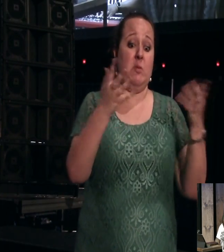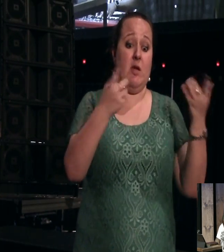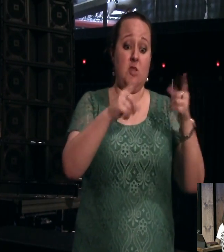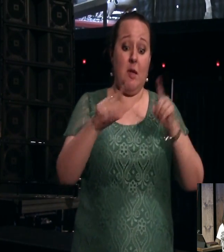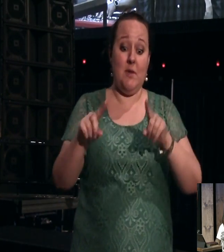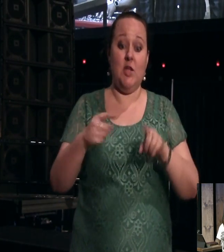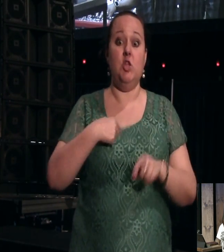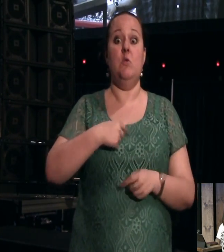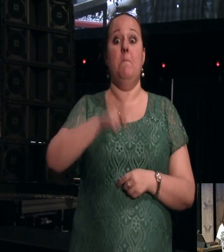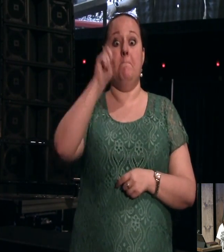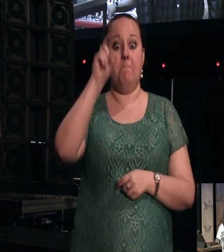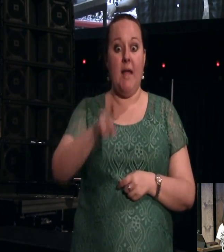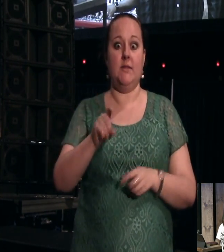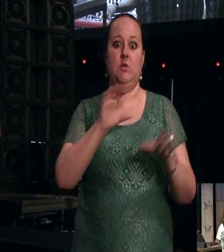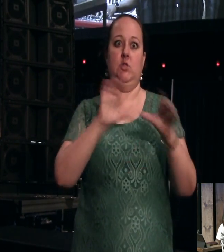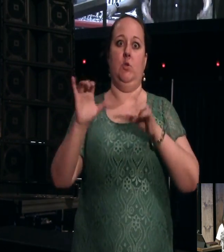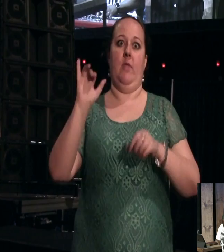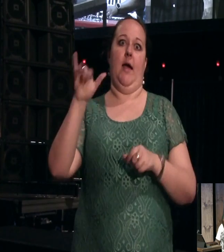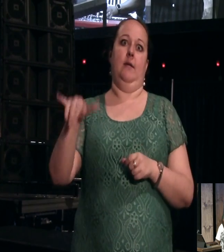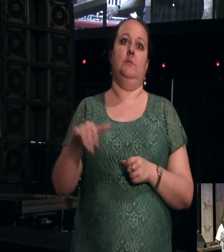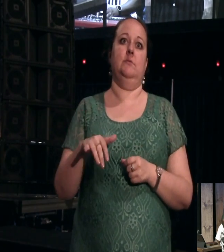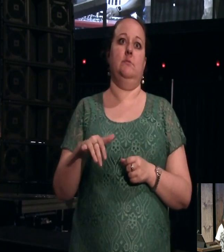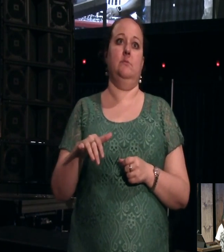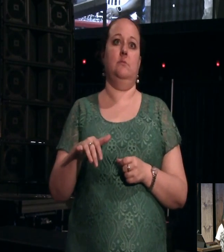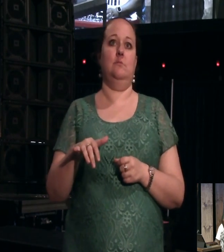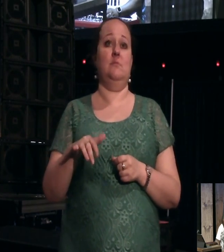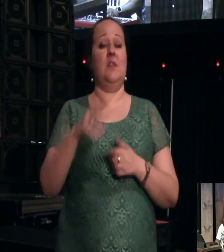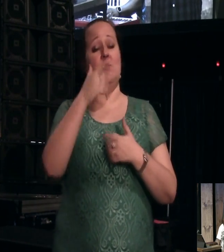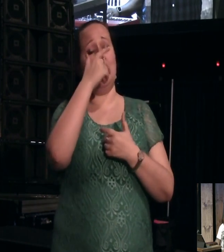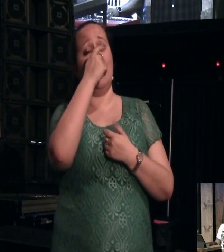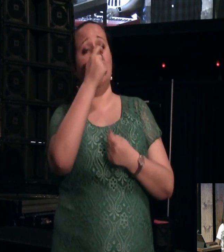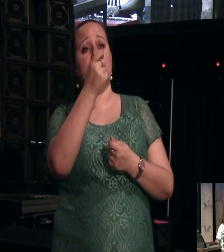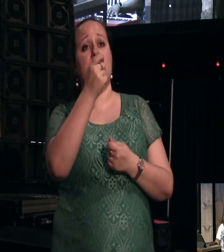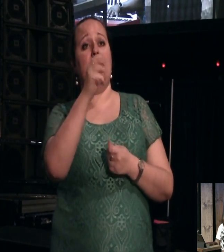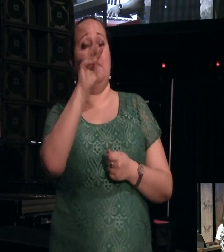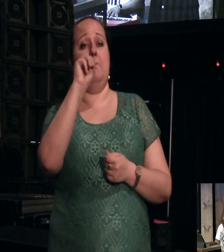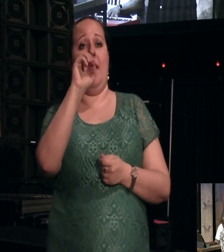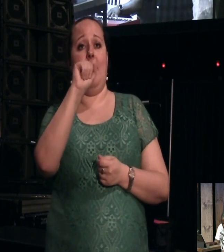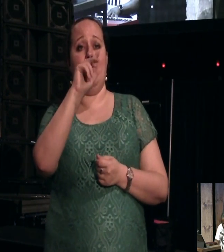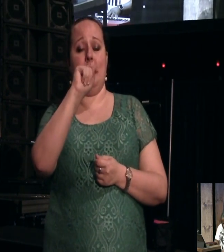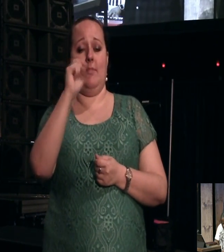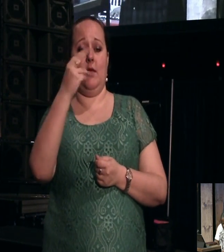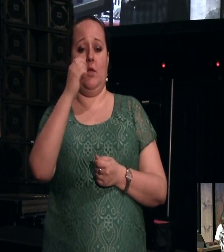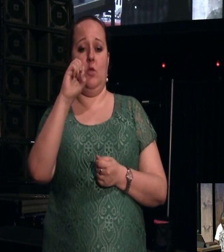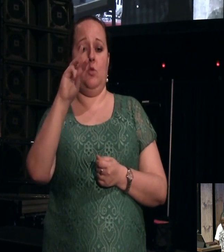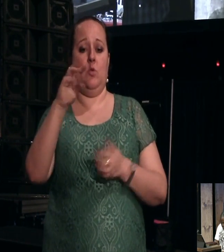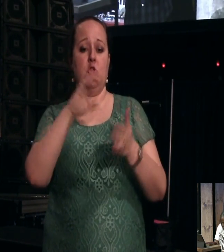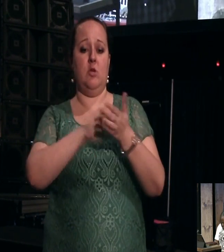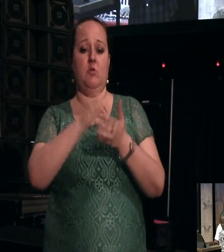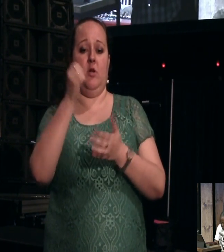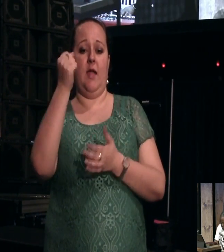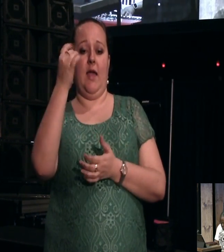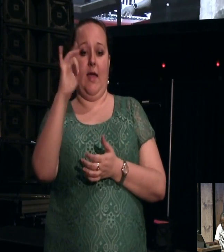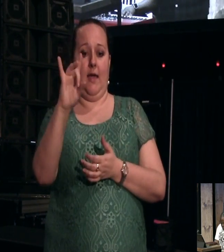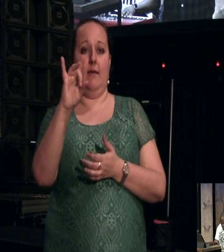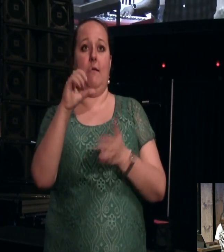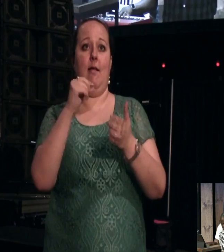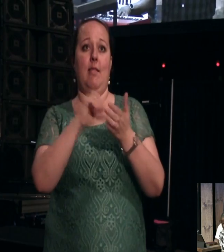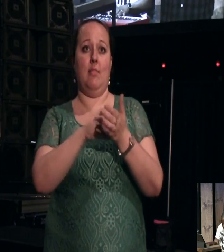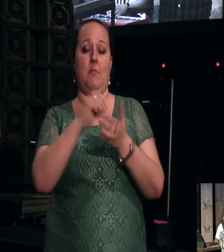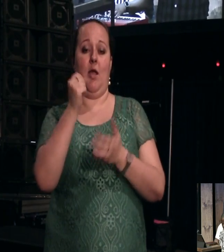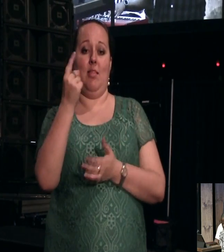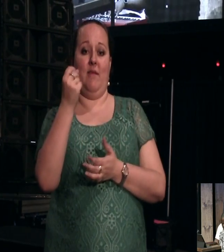And I just told him, "Man, you have too much going on not to do that." And it was interesting because God put